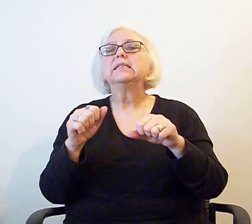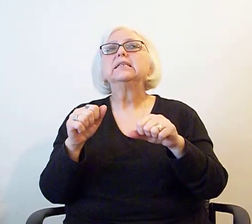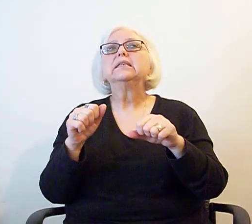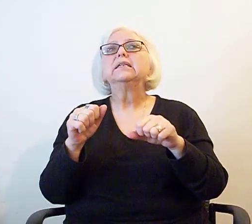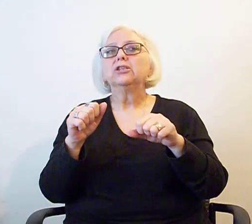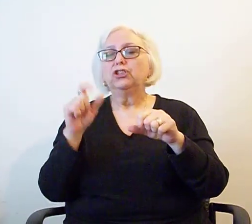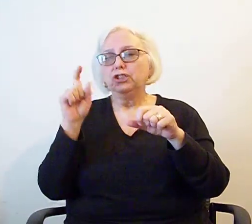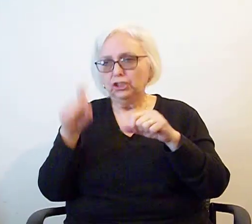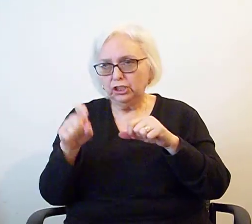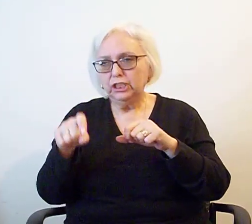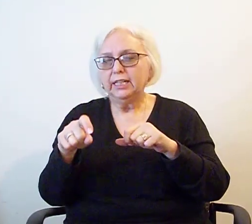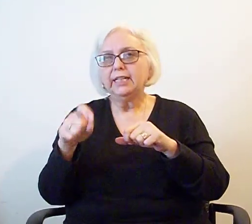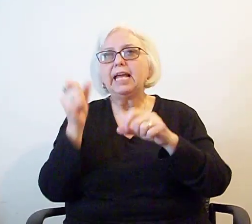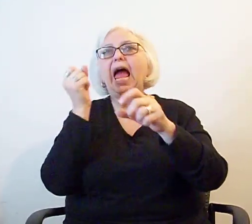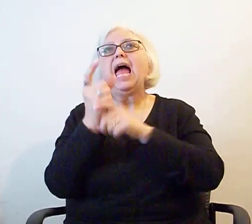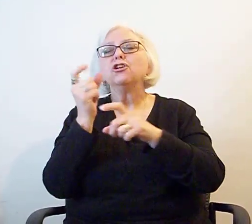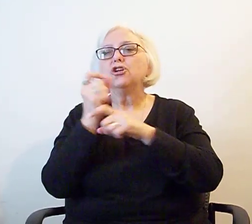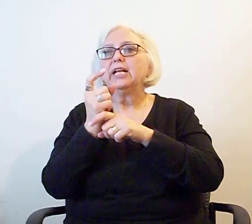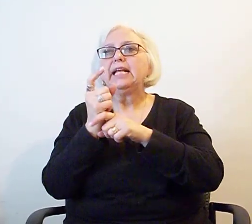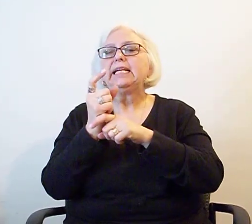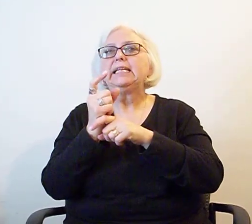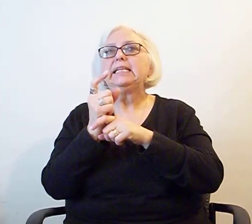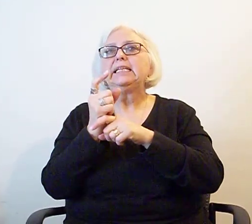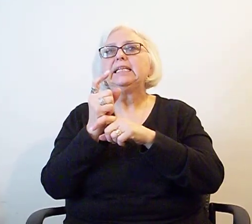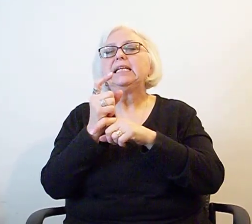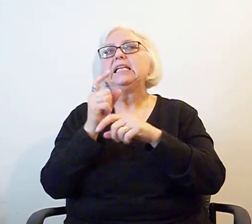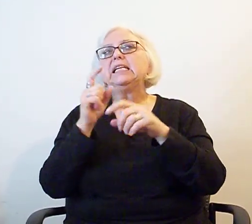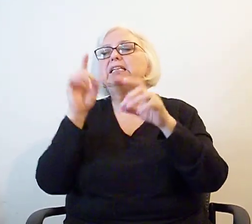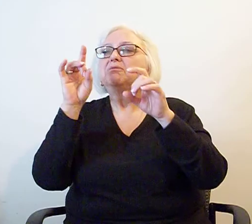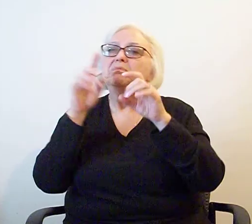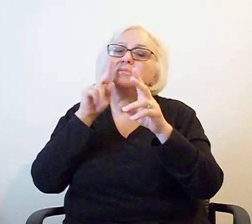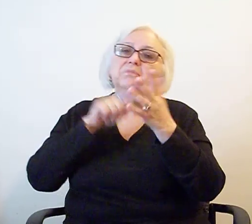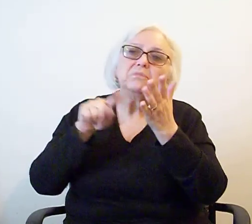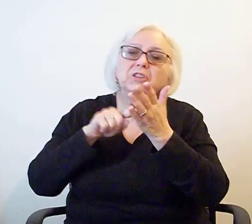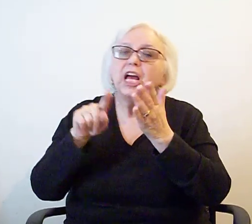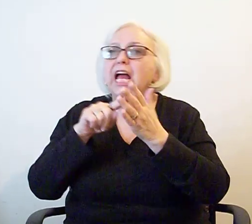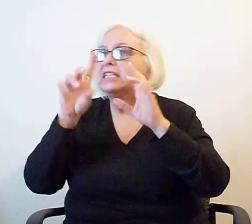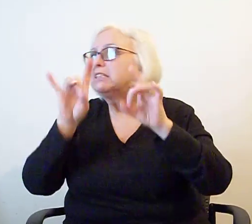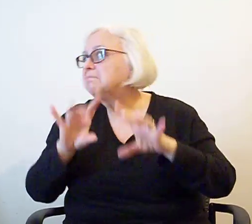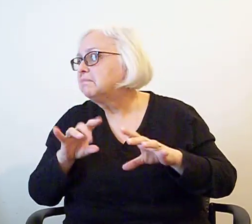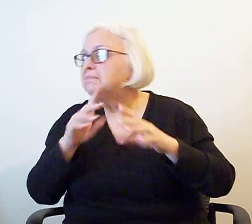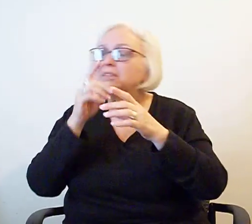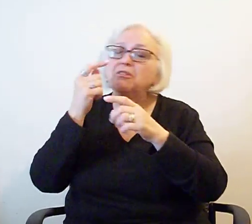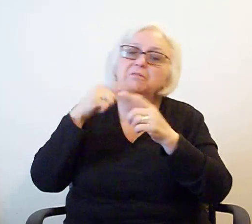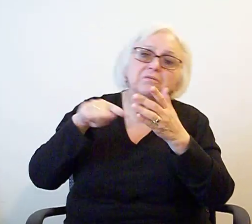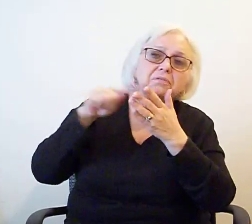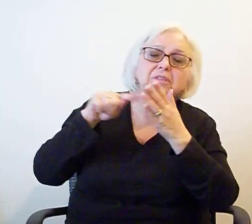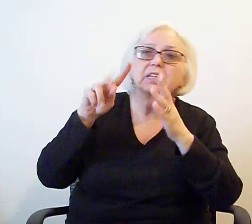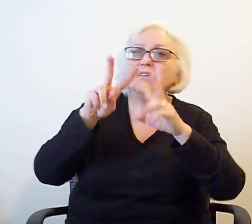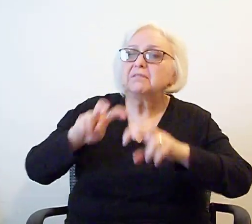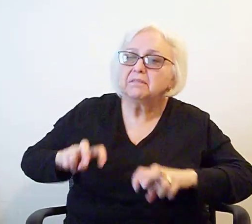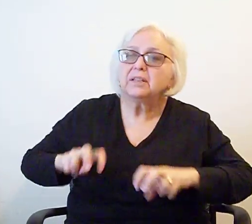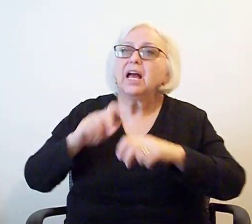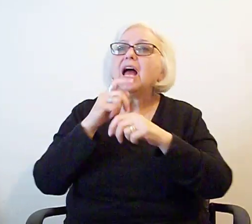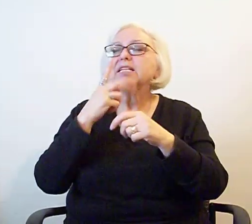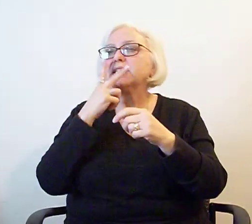as well as a review of your informed consent, so you can make us aware of